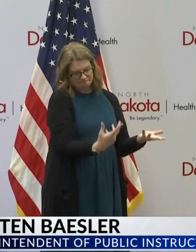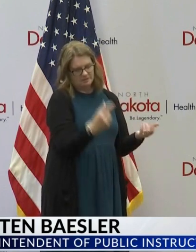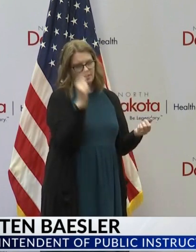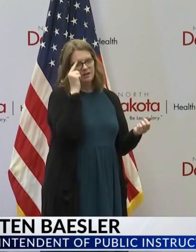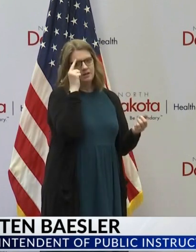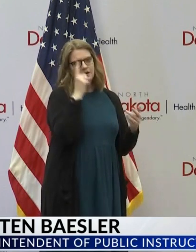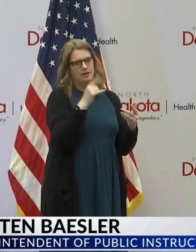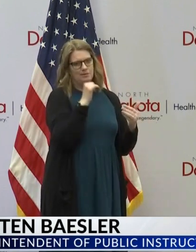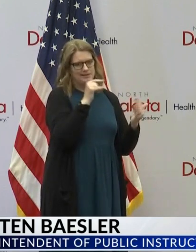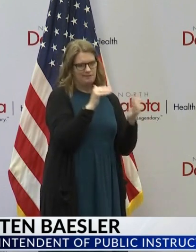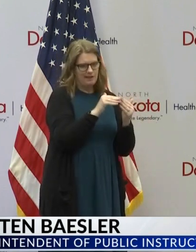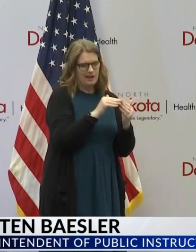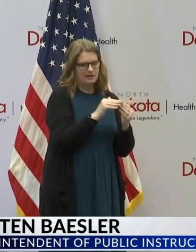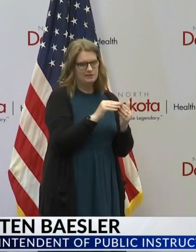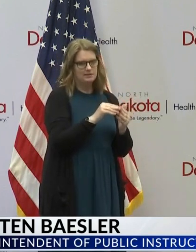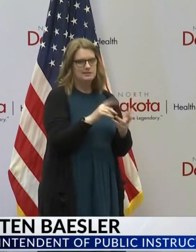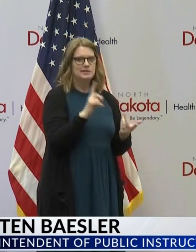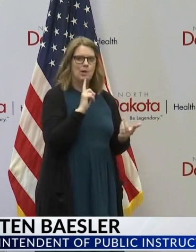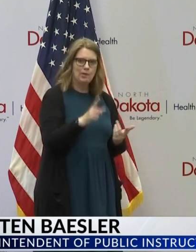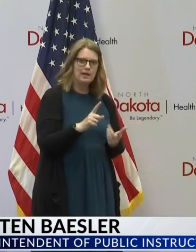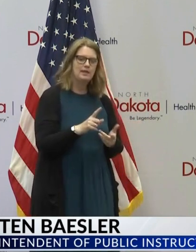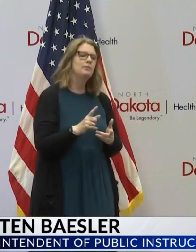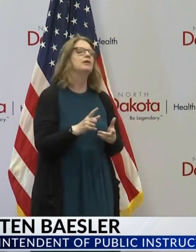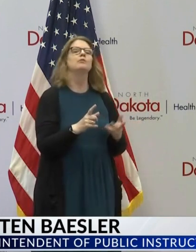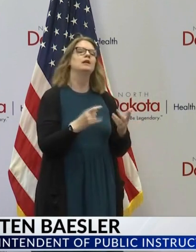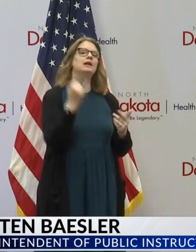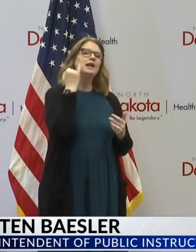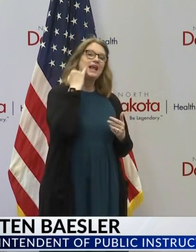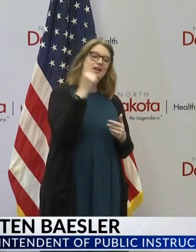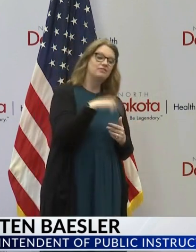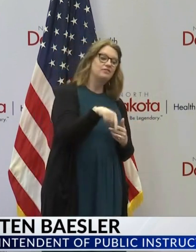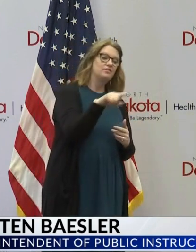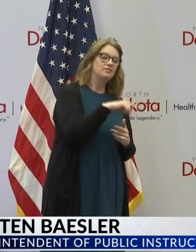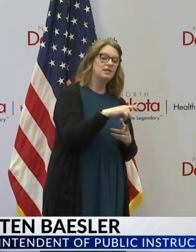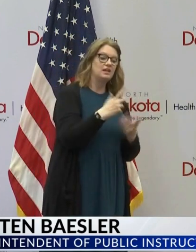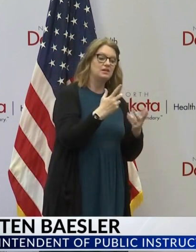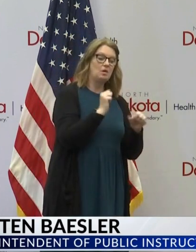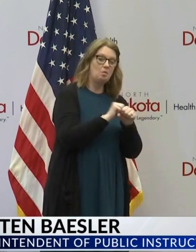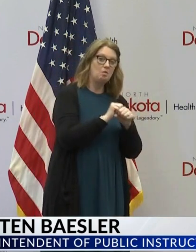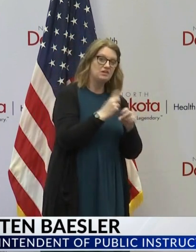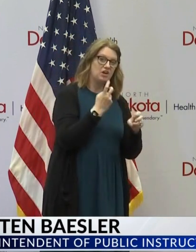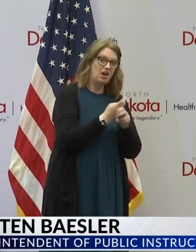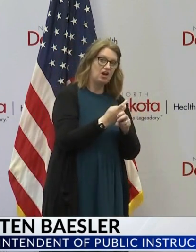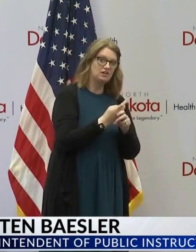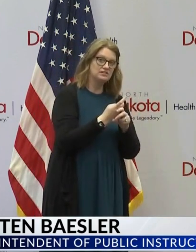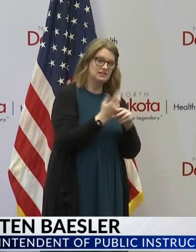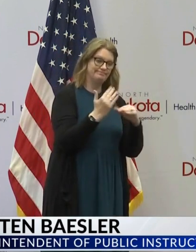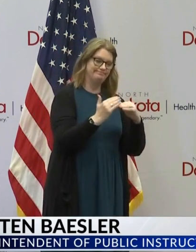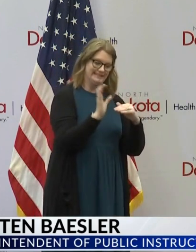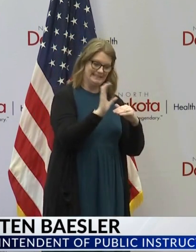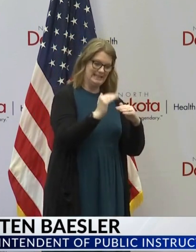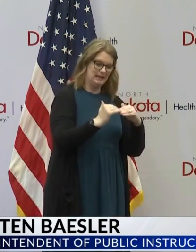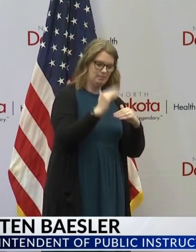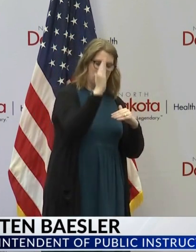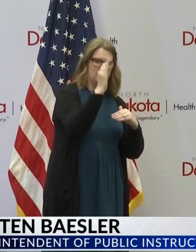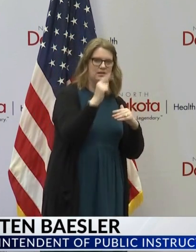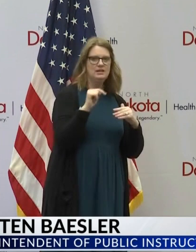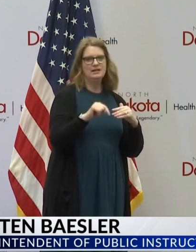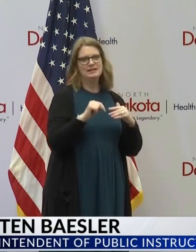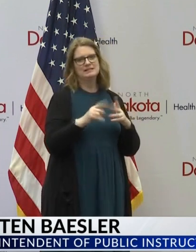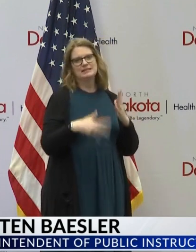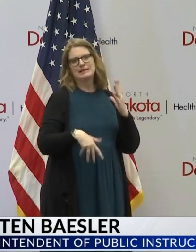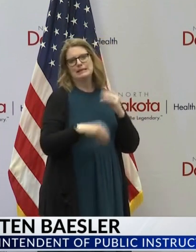provide all of those students that had worked so hard through their academic career of high school to provide them the additional opportunity